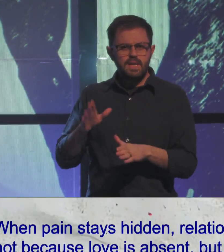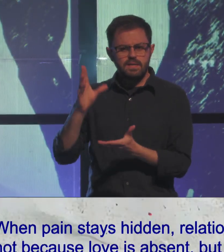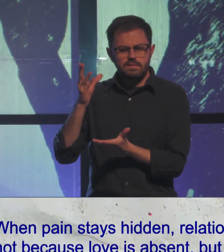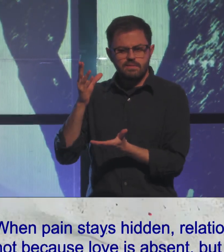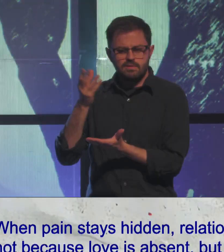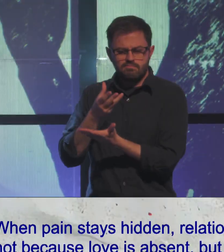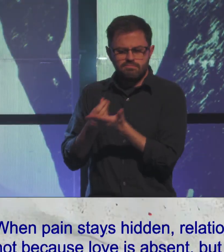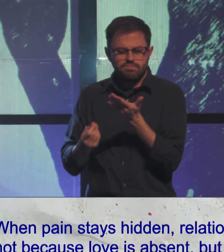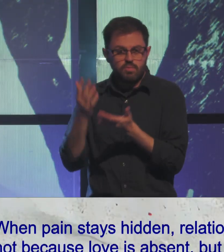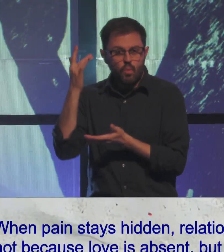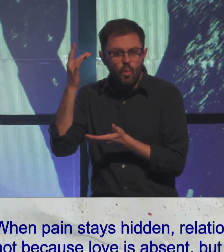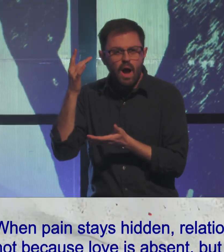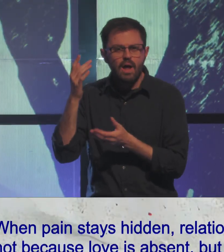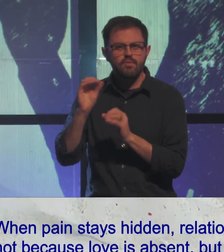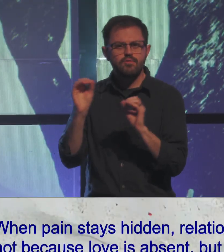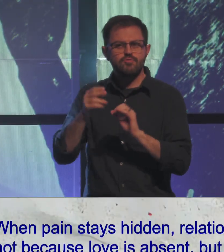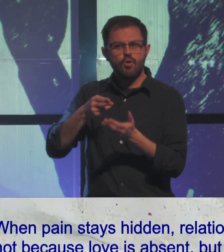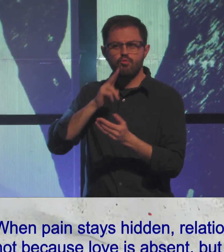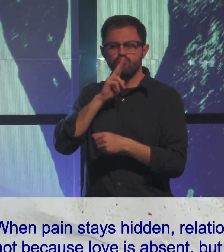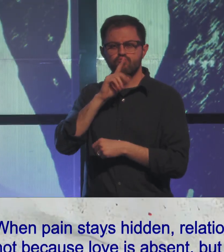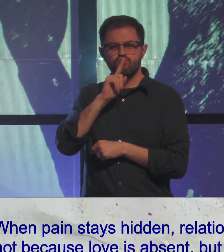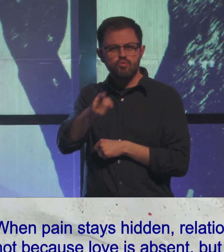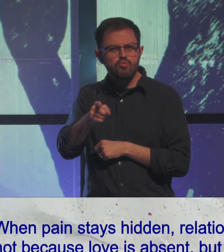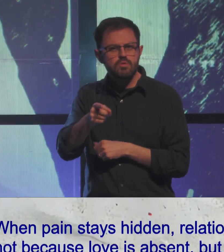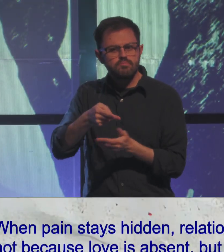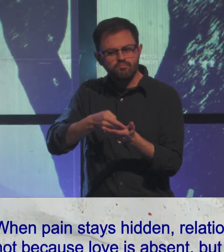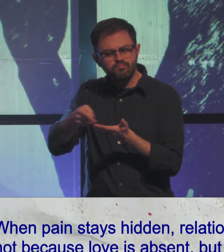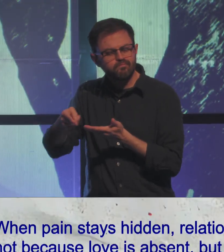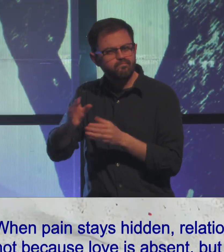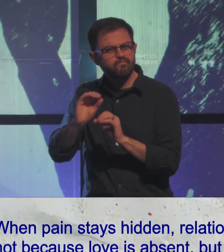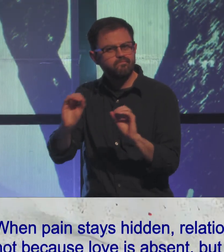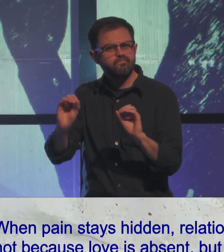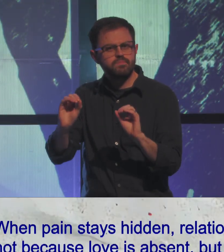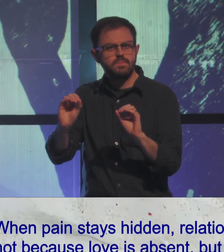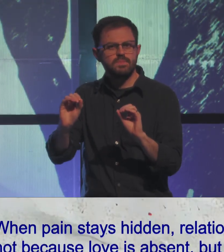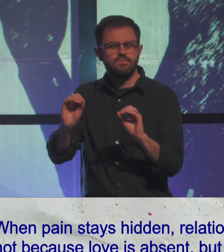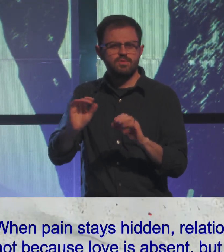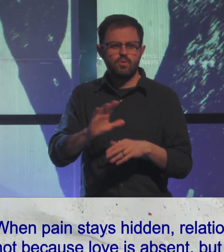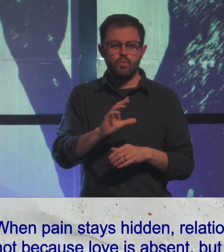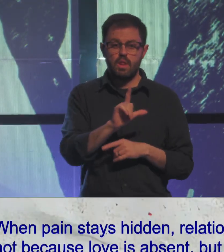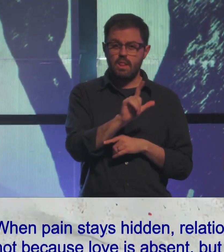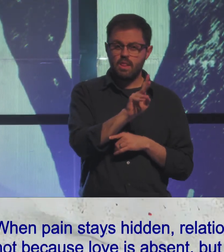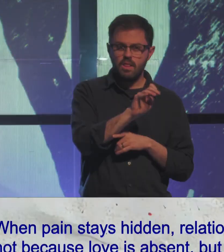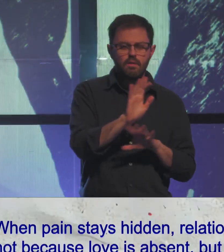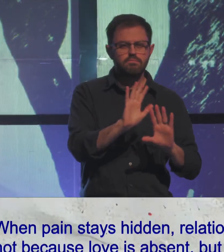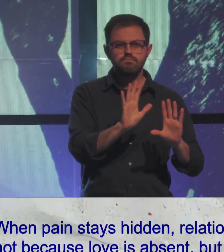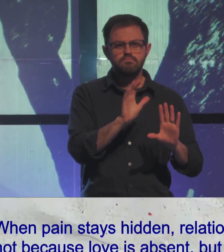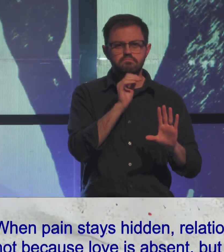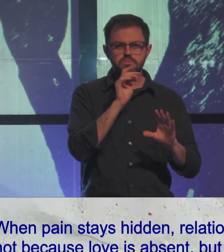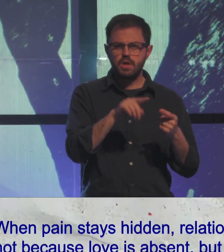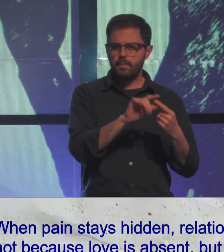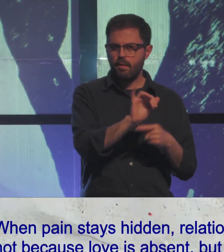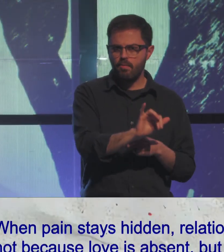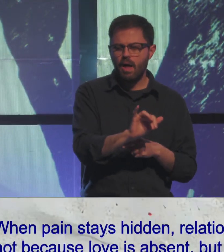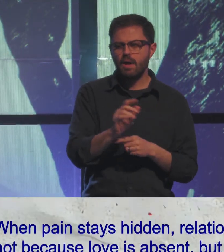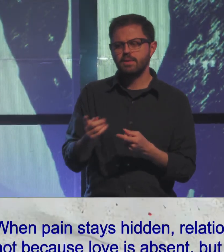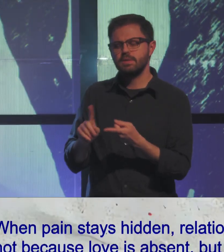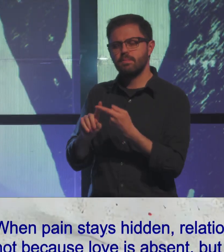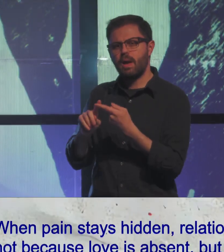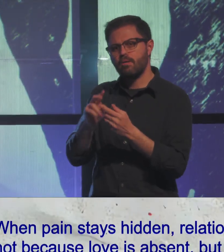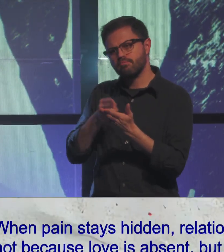because truth is absent. It's not a question of love, but it's a question of honesty